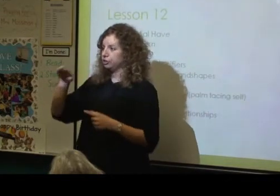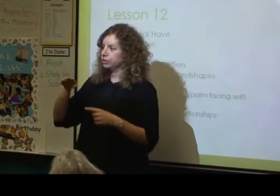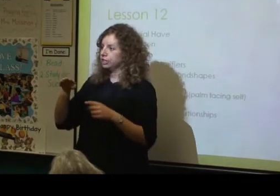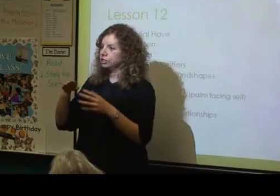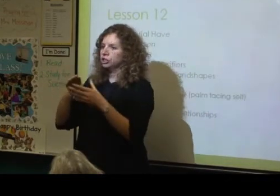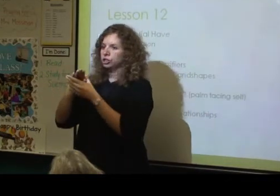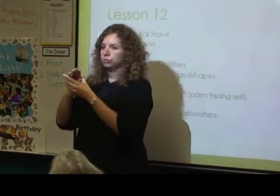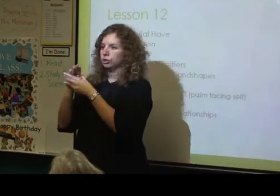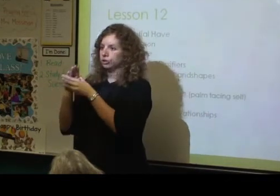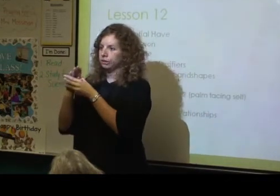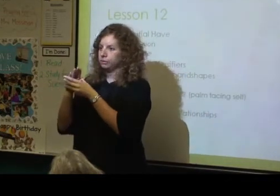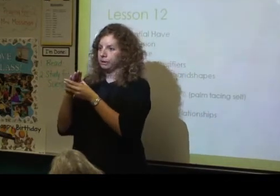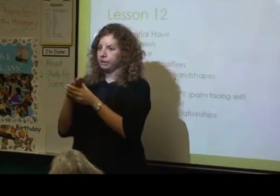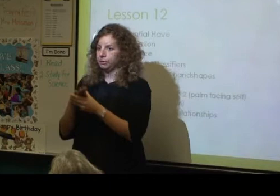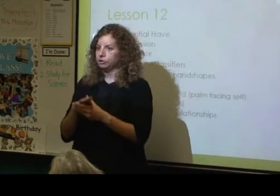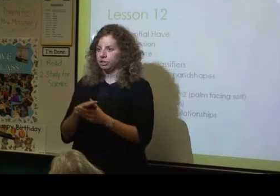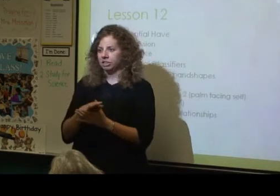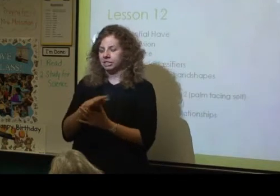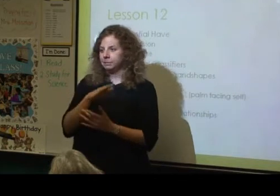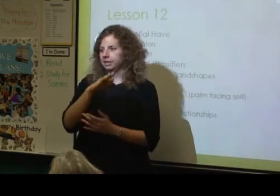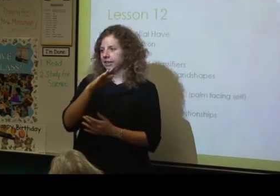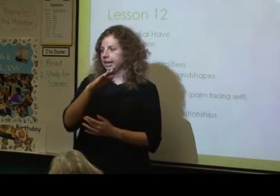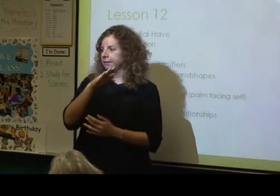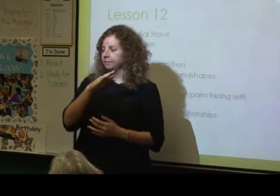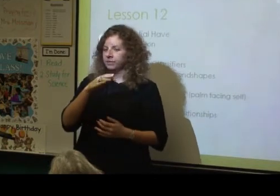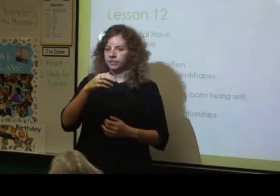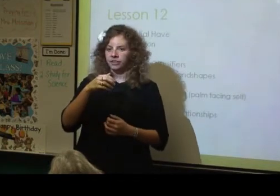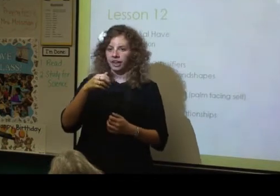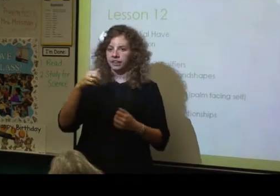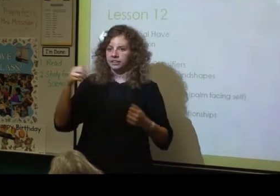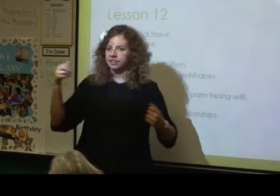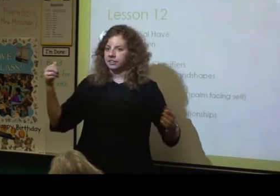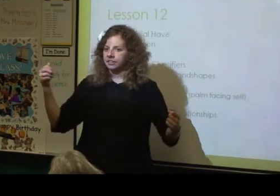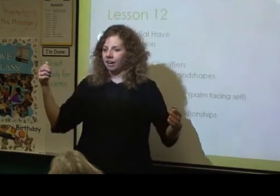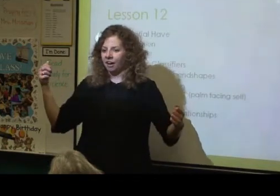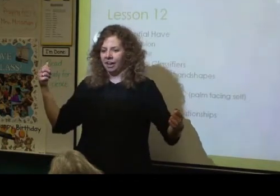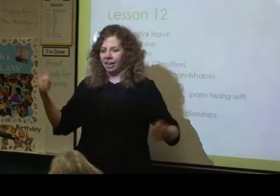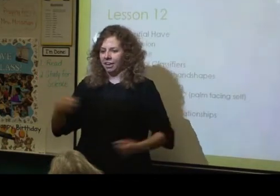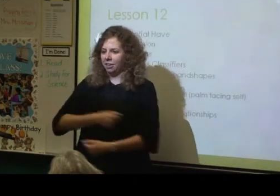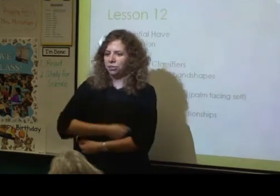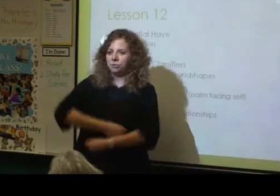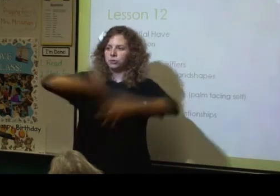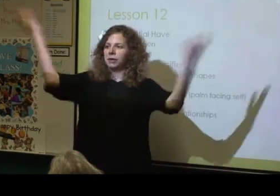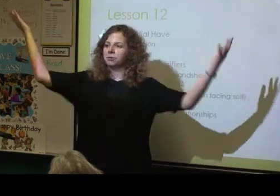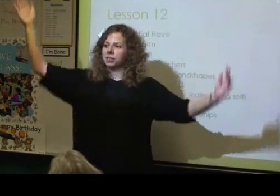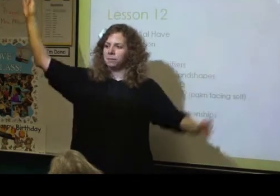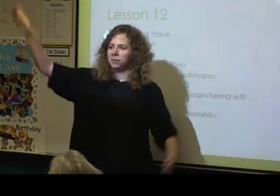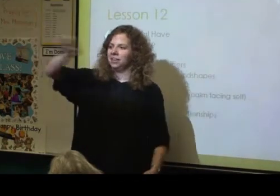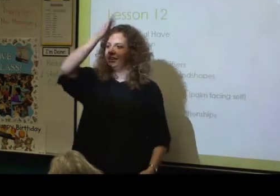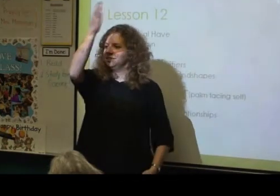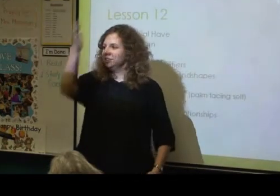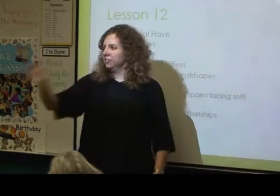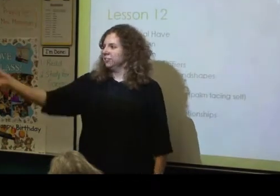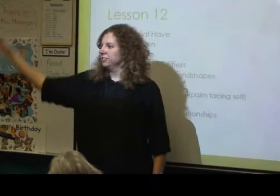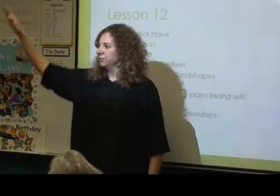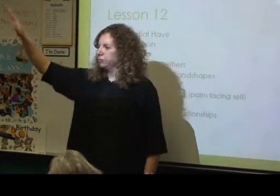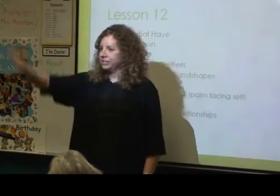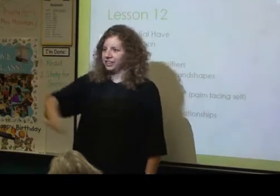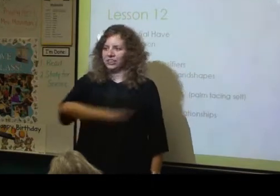do with this, you would know that it was my paper. So I could explain like that I threw the papers up and it went down like